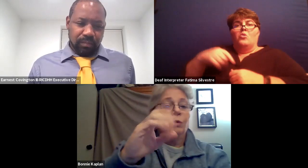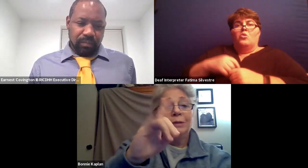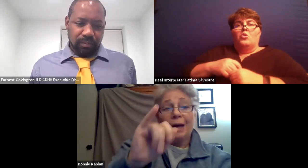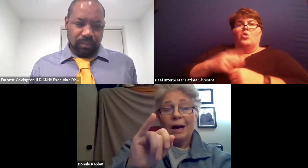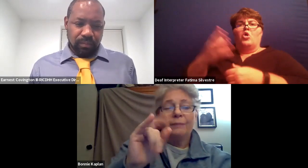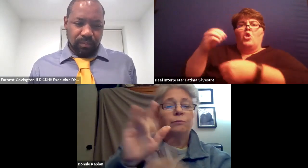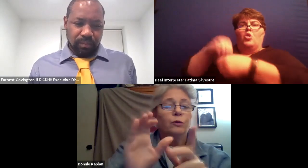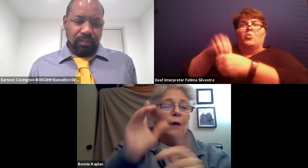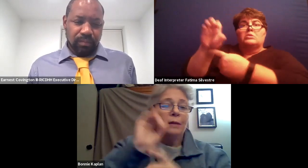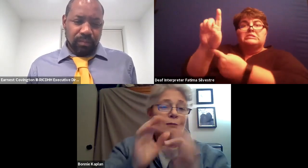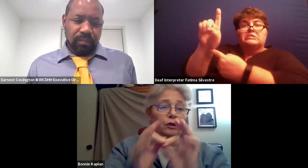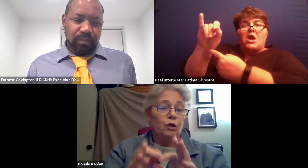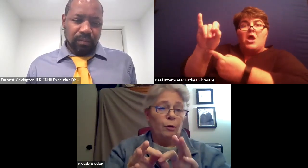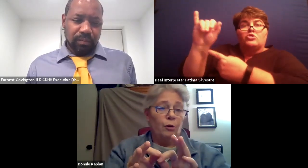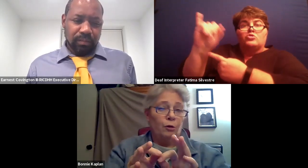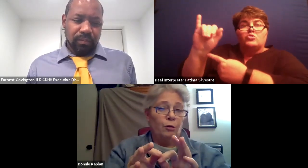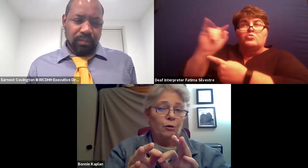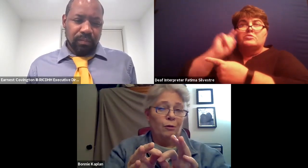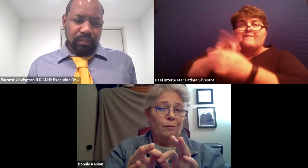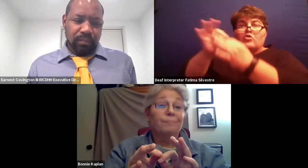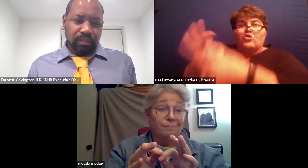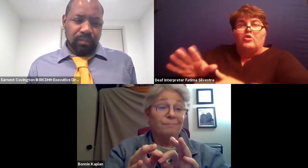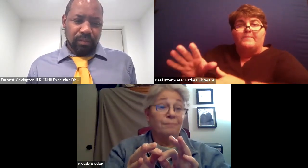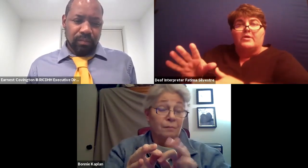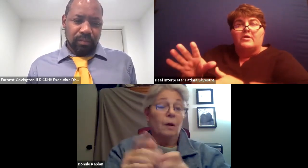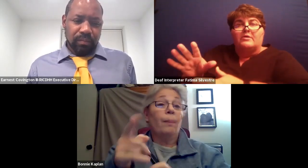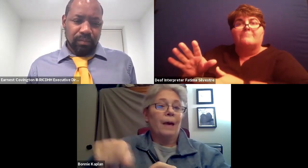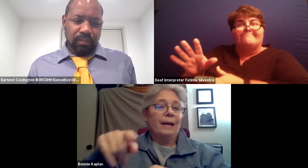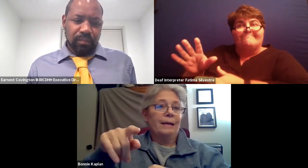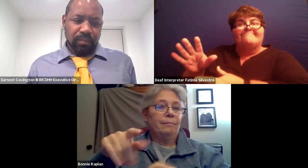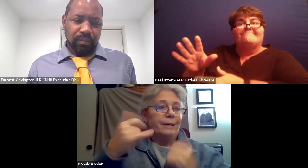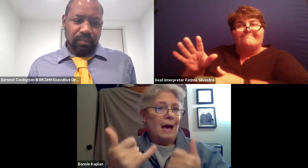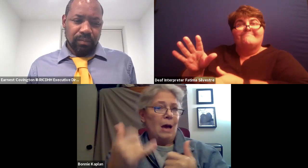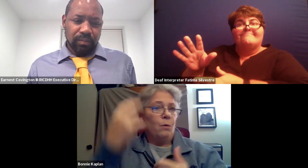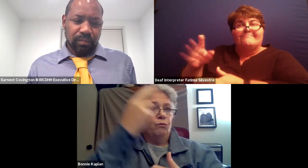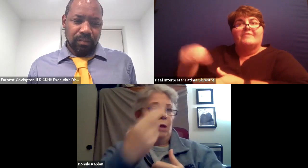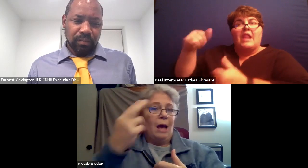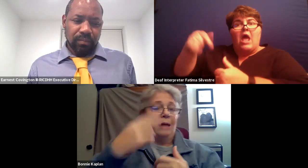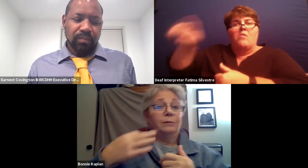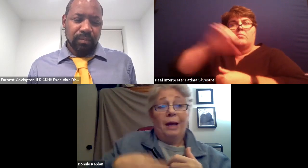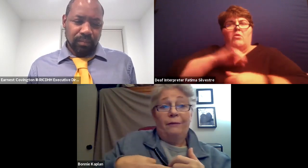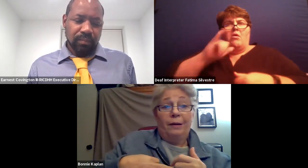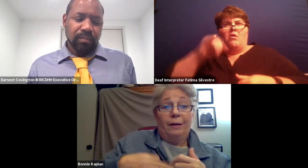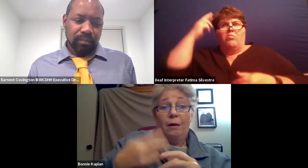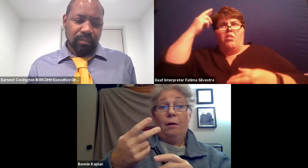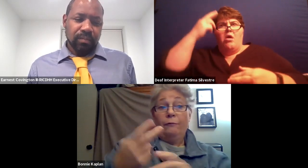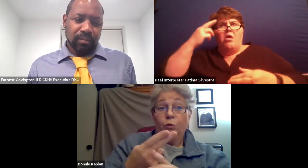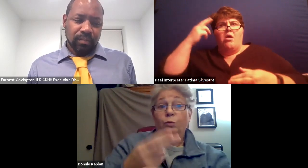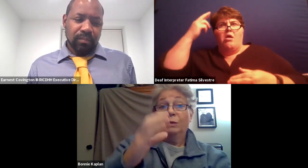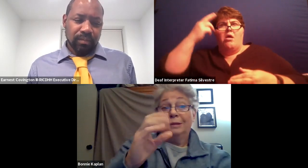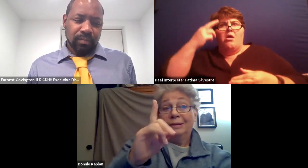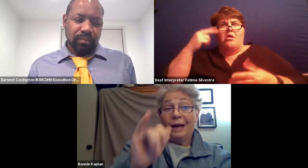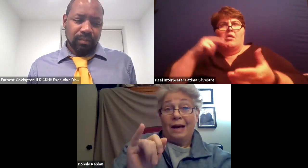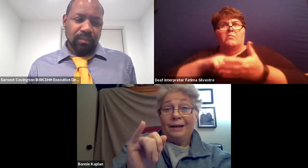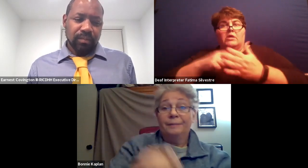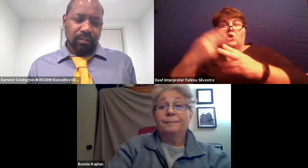now that not only do they need a sign language interpreter, but they need a certified deaf interpreter. They're beginning to realize